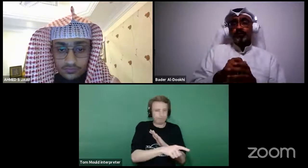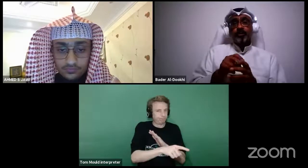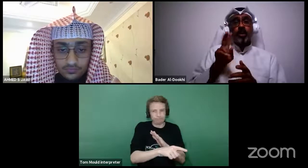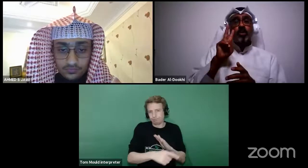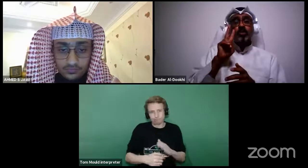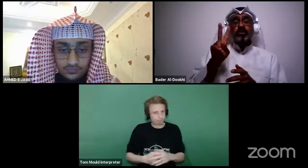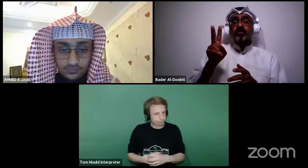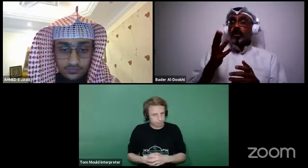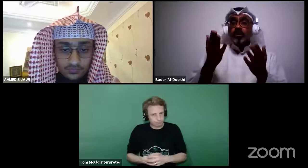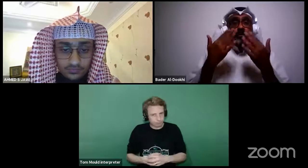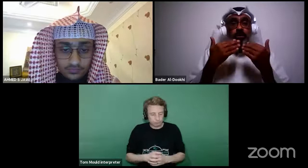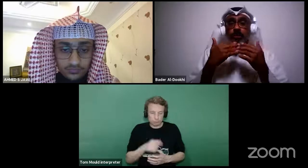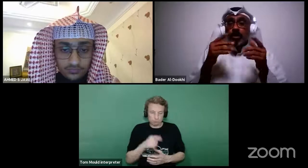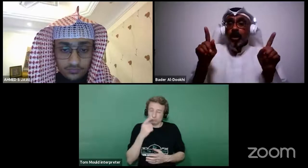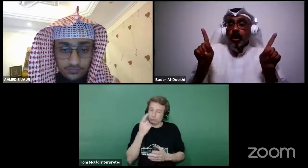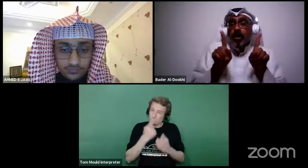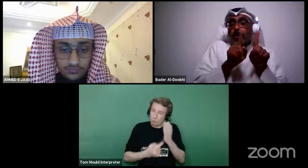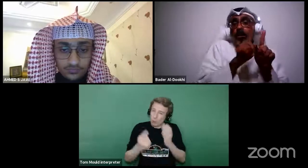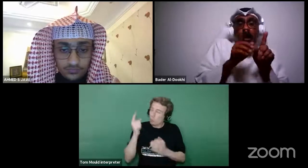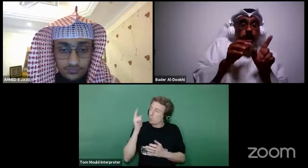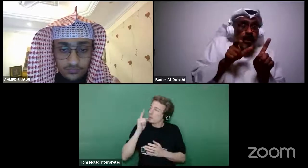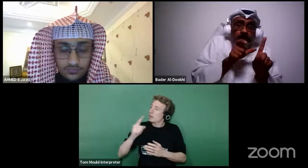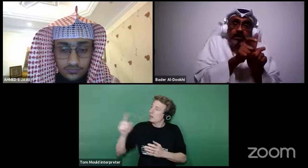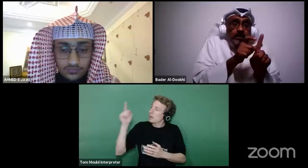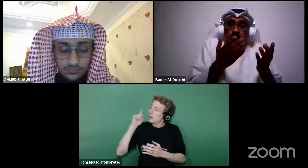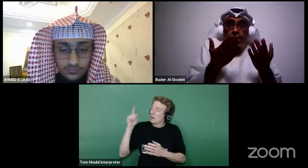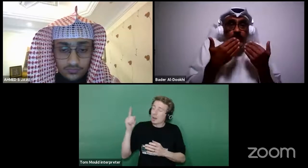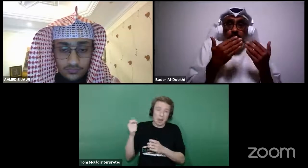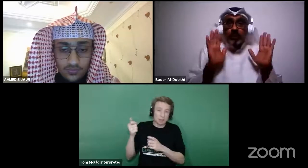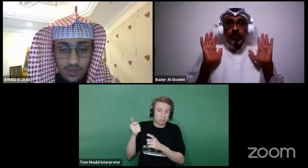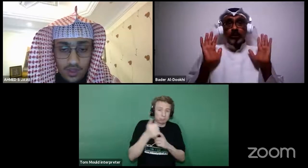none besides him as a protector.